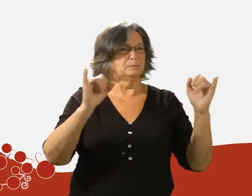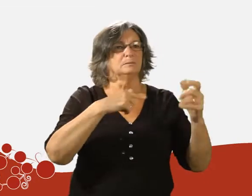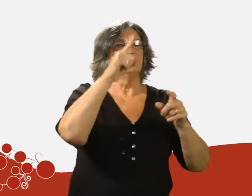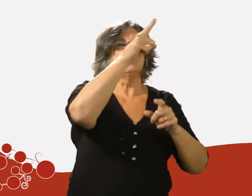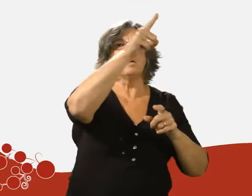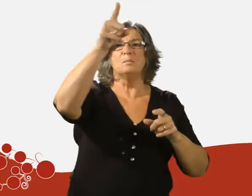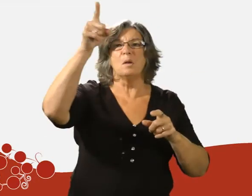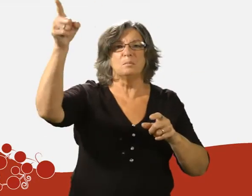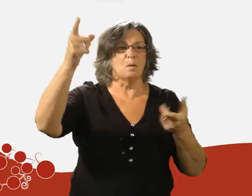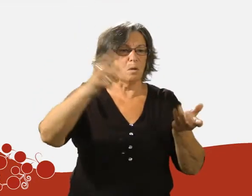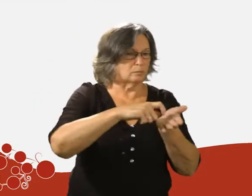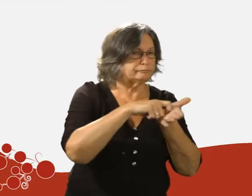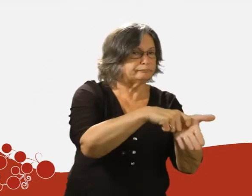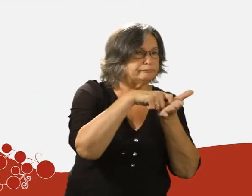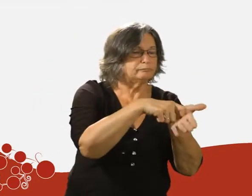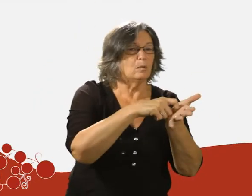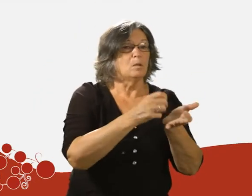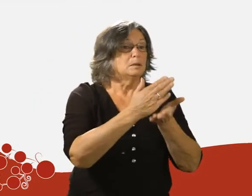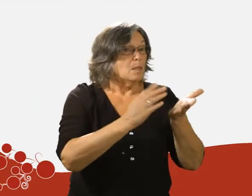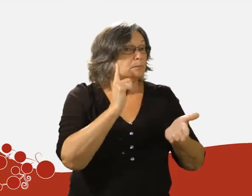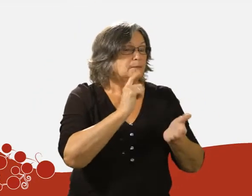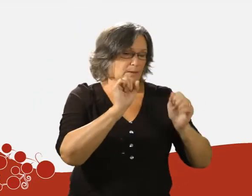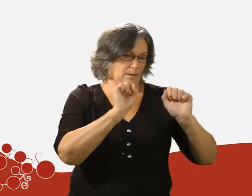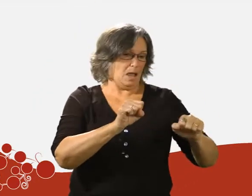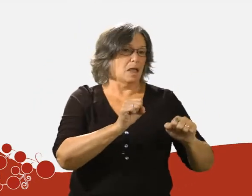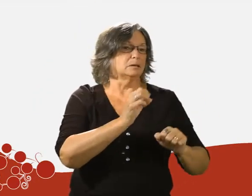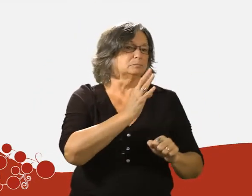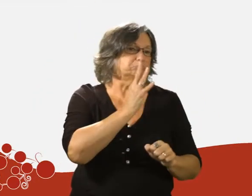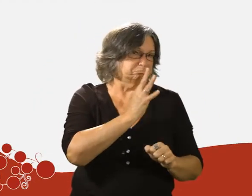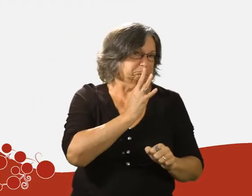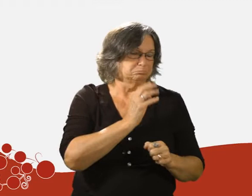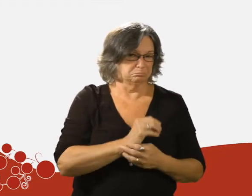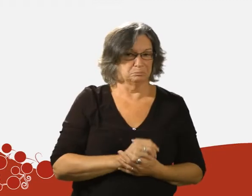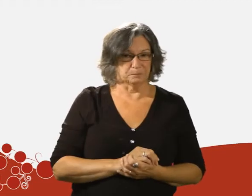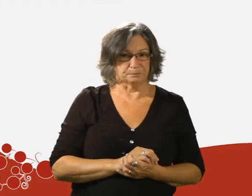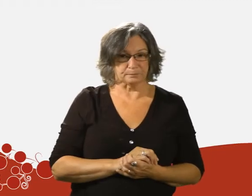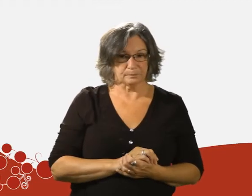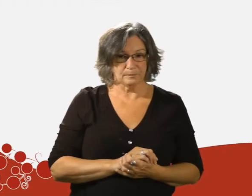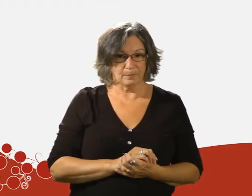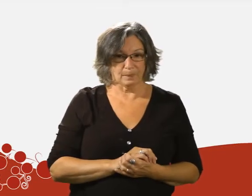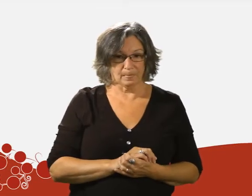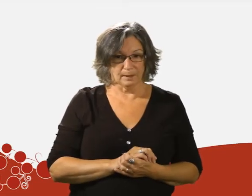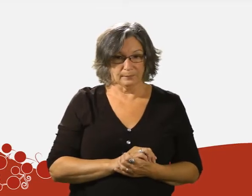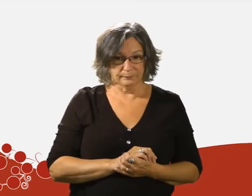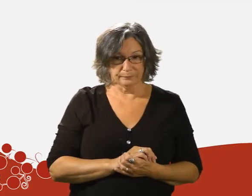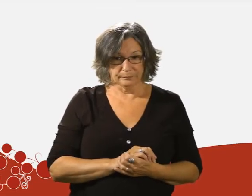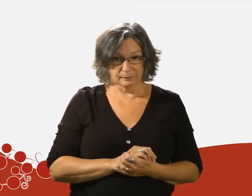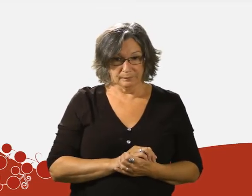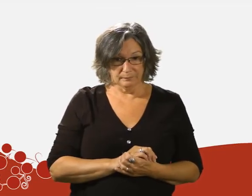Gesturing, pointing, and writing back and forth works just fine.